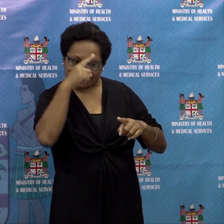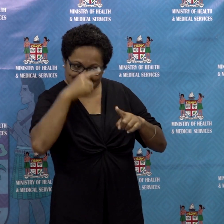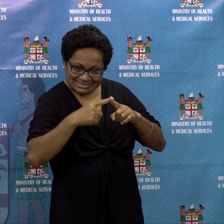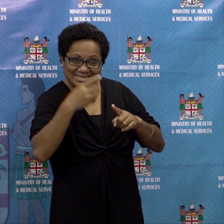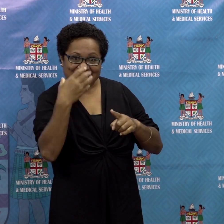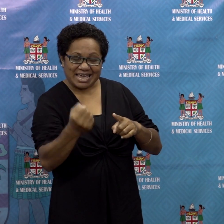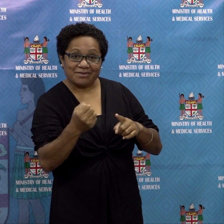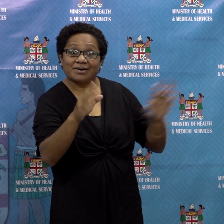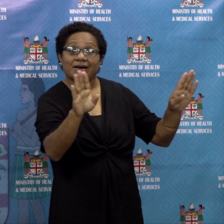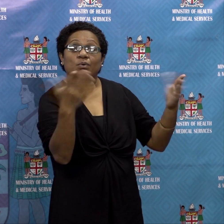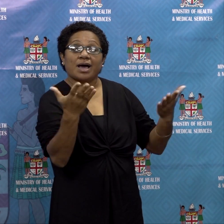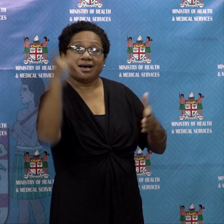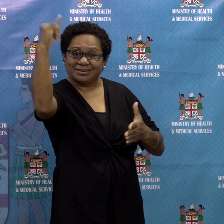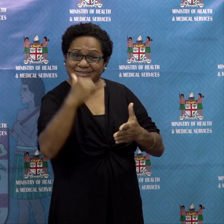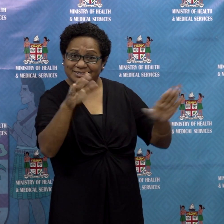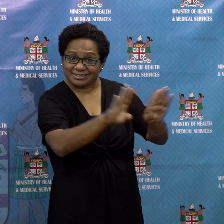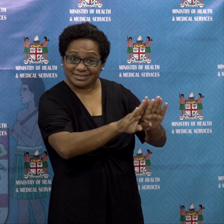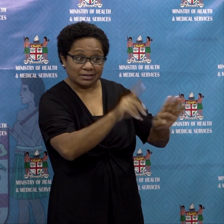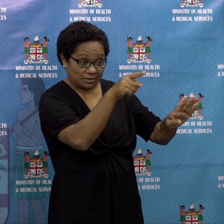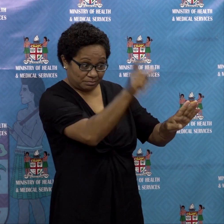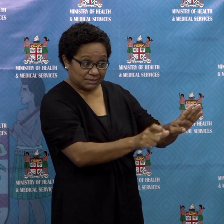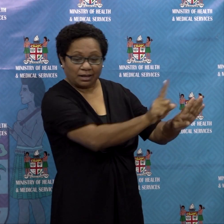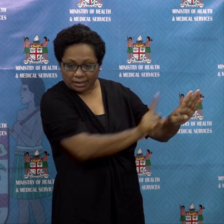virus in the border quarantine area attended a funeral.